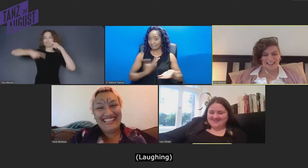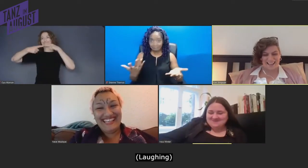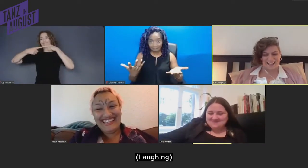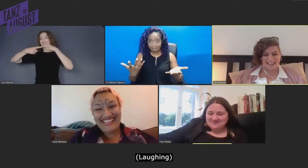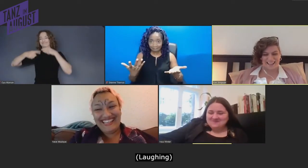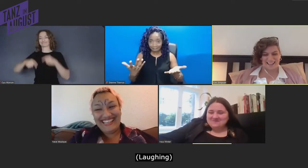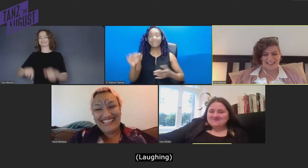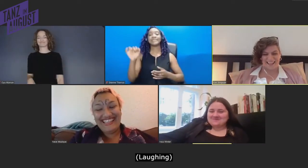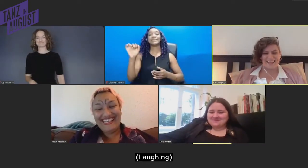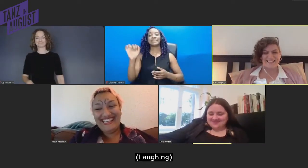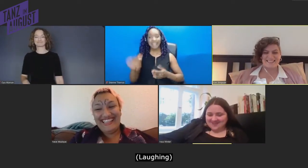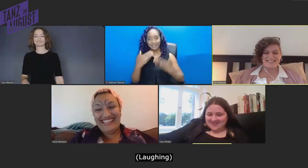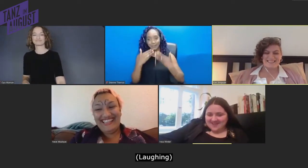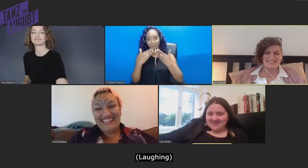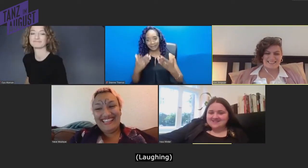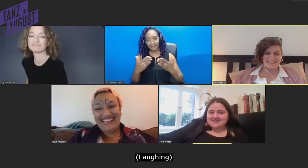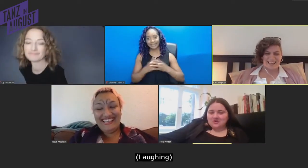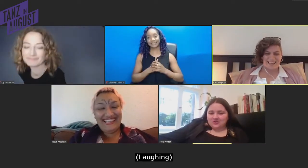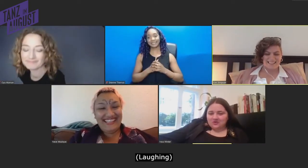Yeah.